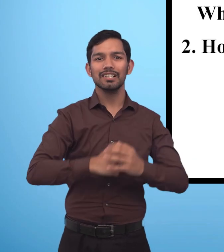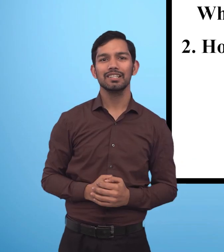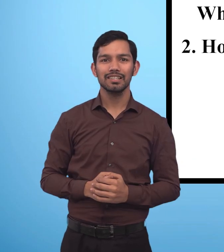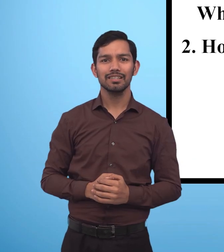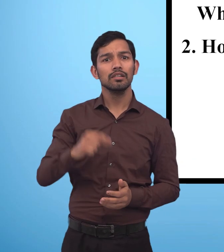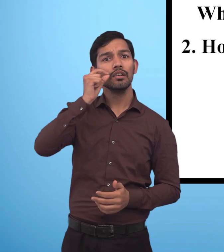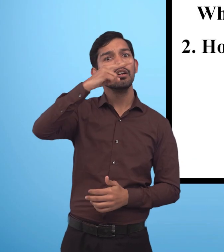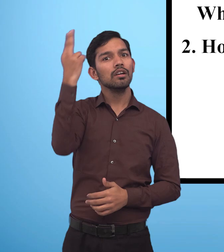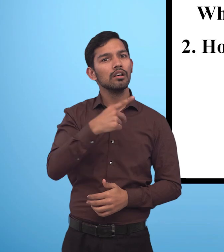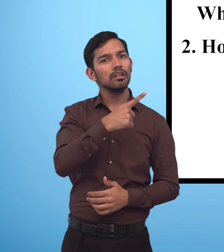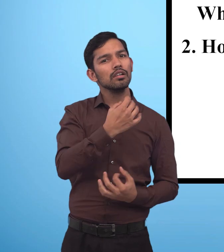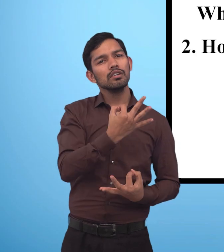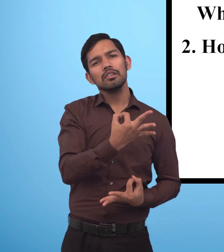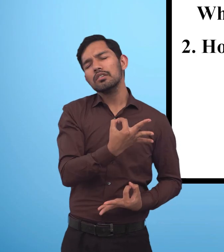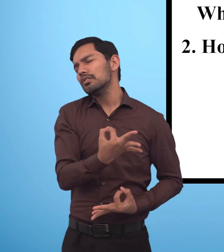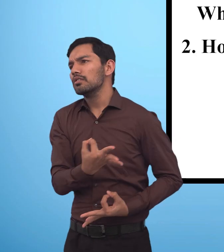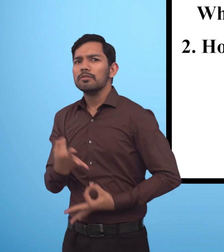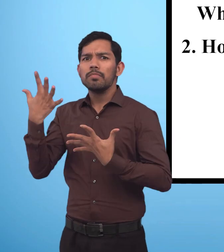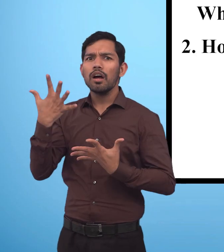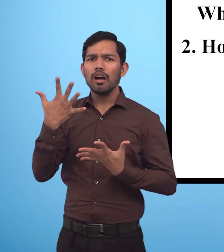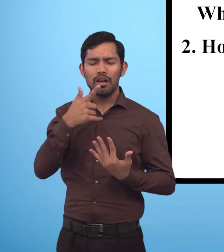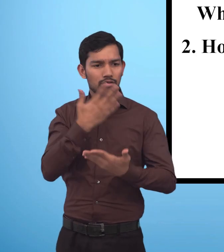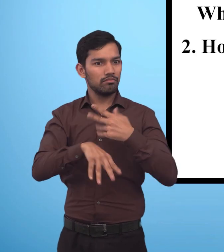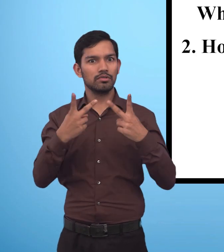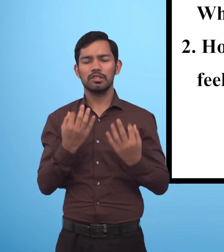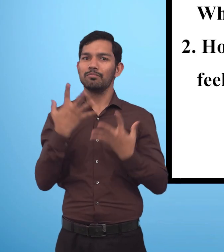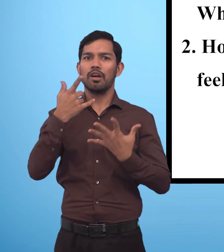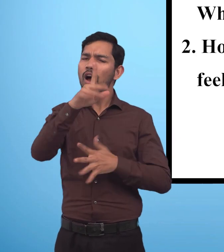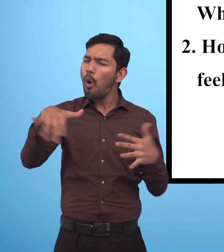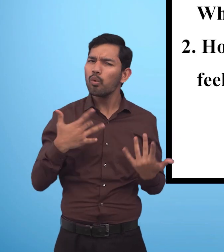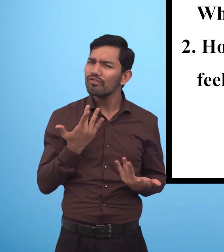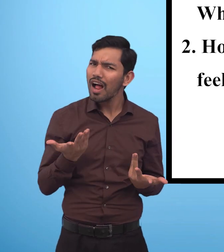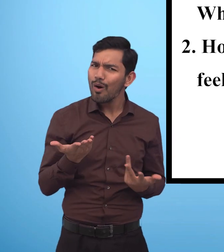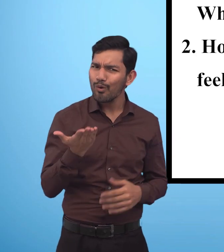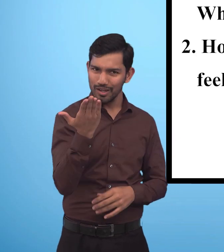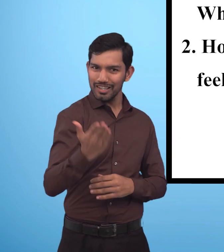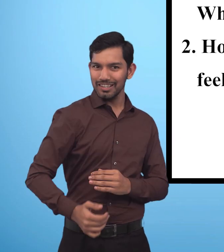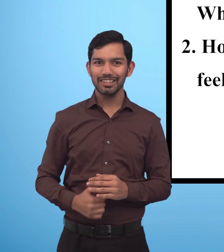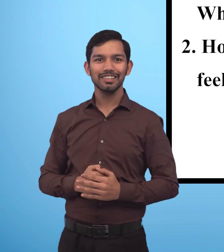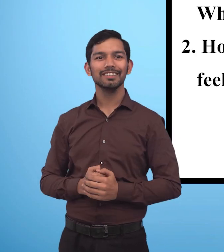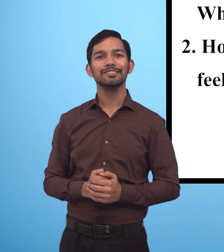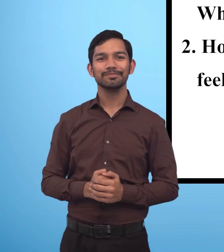B. How does Pranav's special ability make you feel?